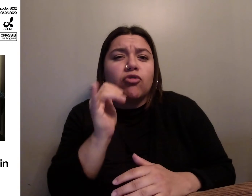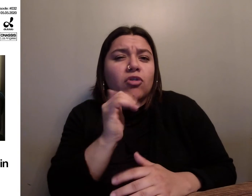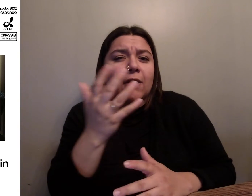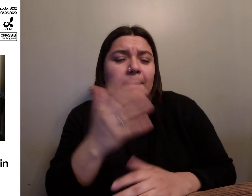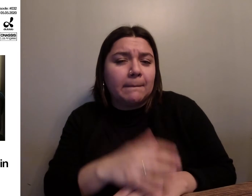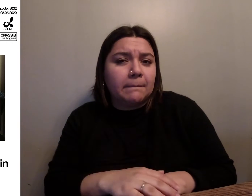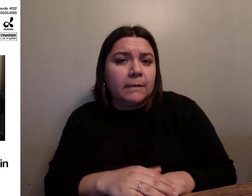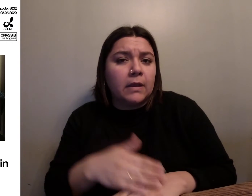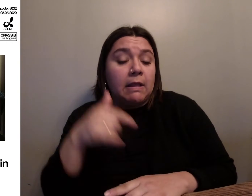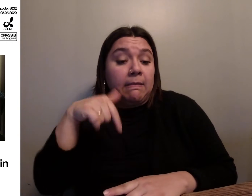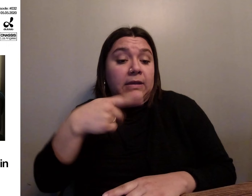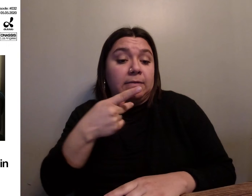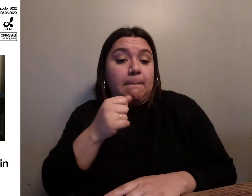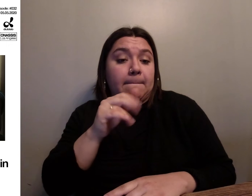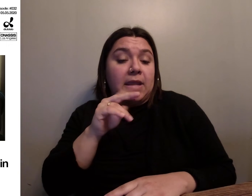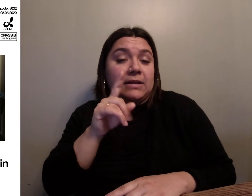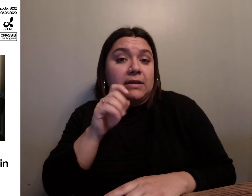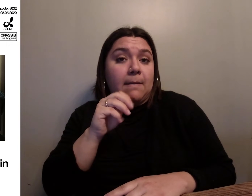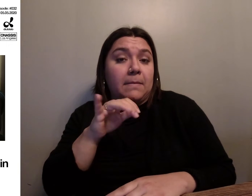Well,